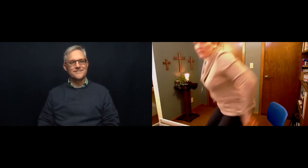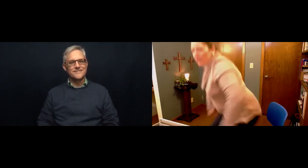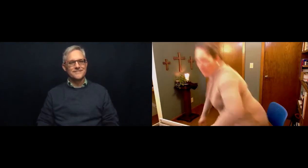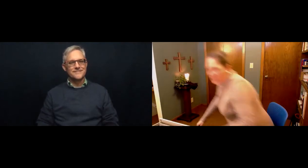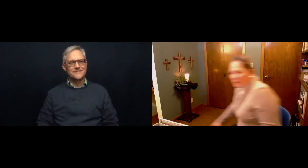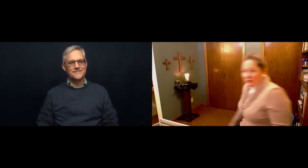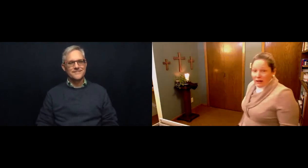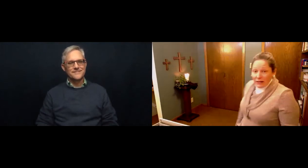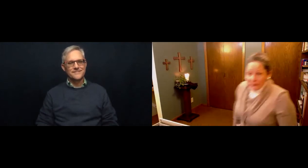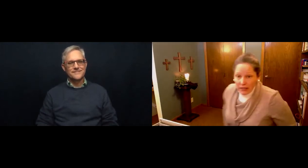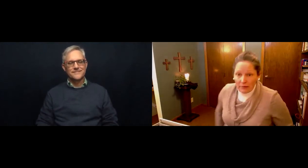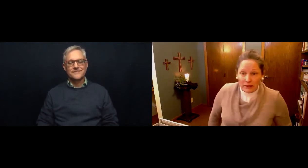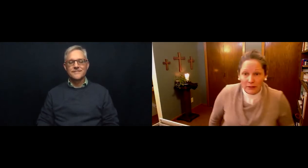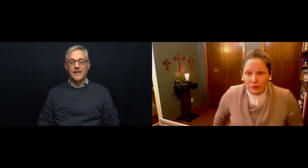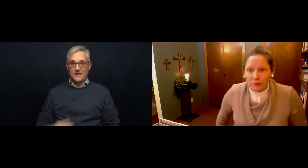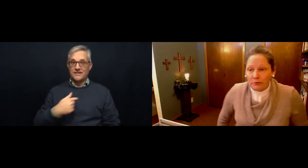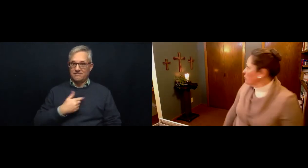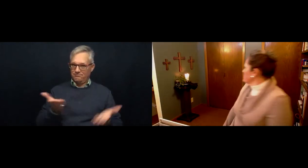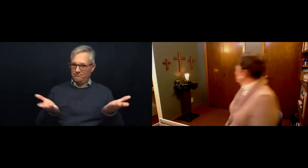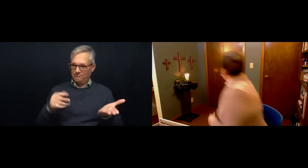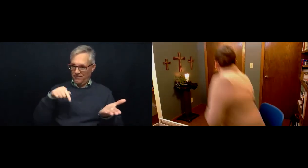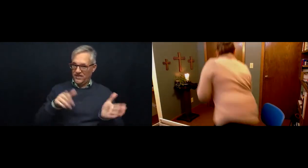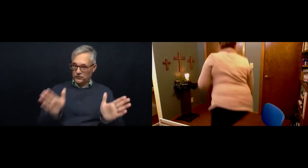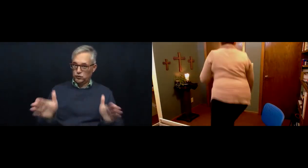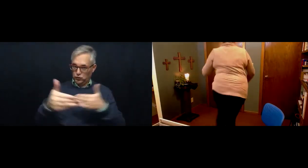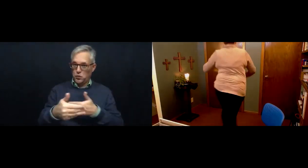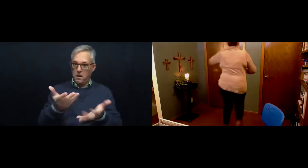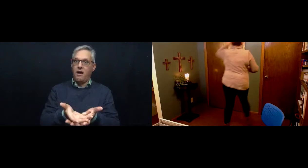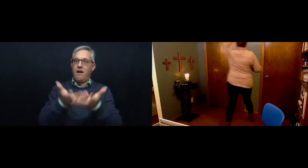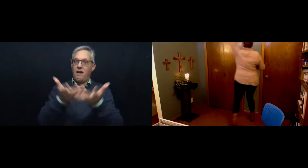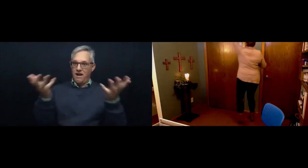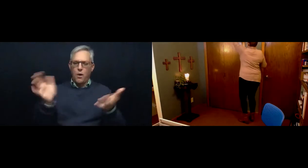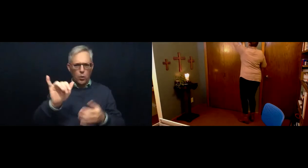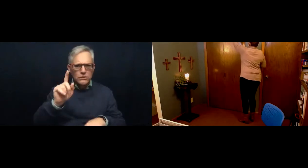Because I spend a lot of time in this room. Oops, can't see it.